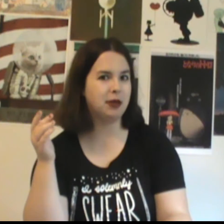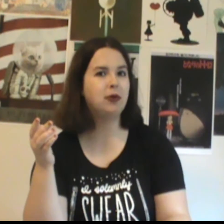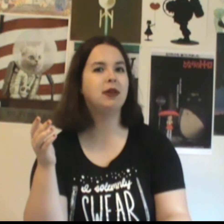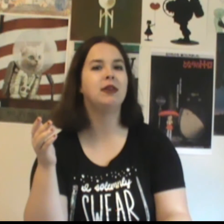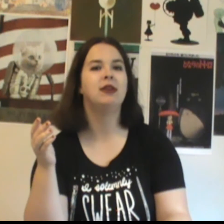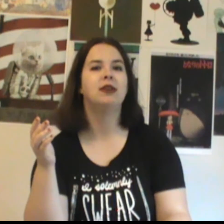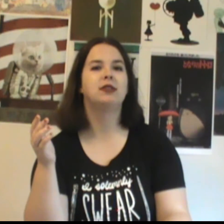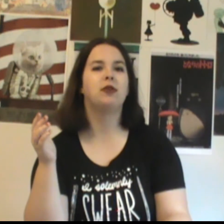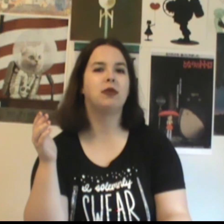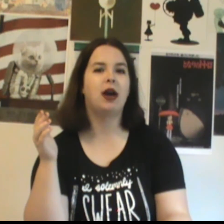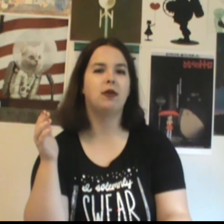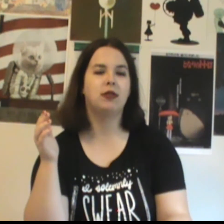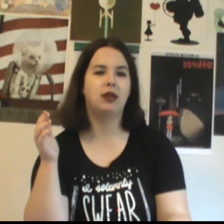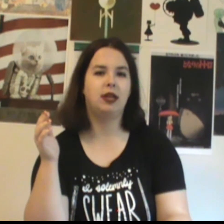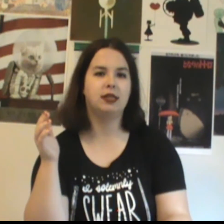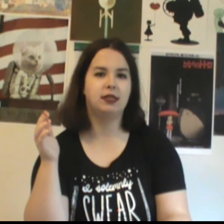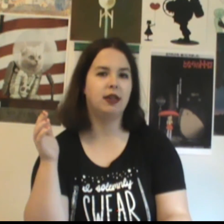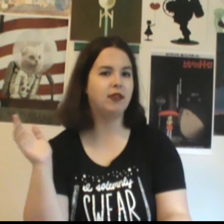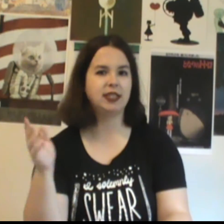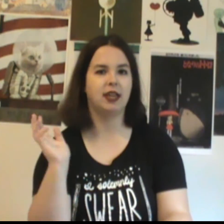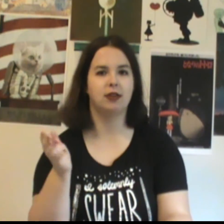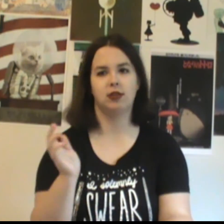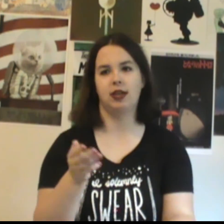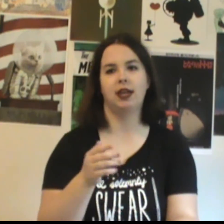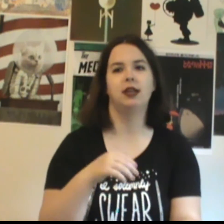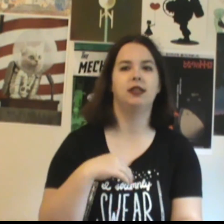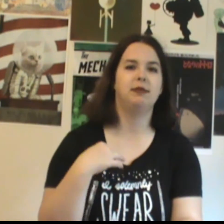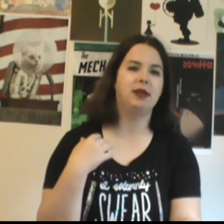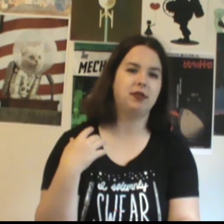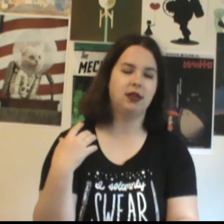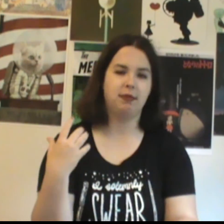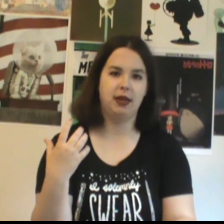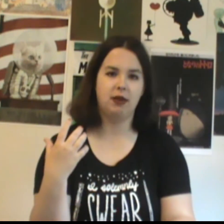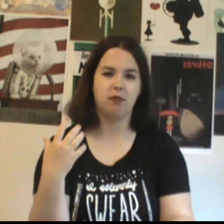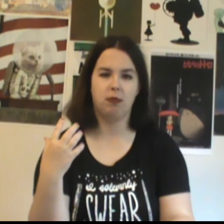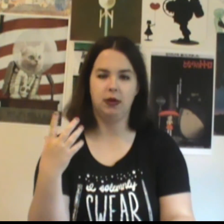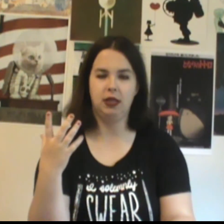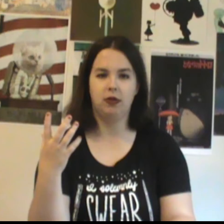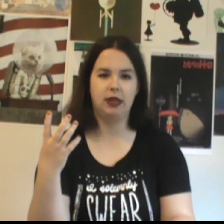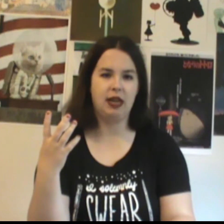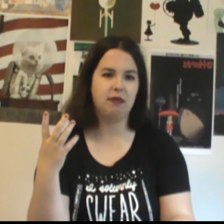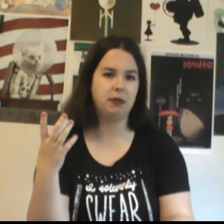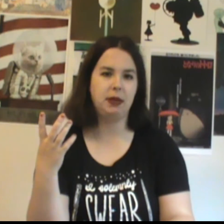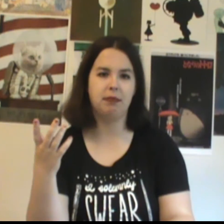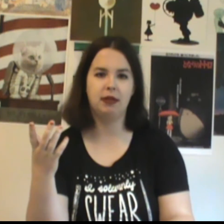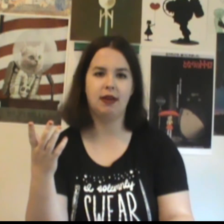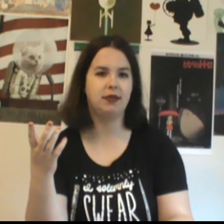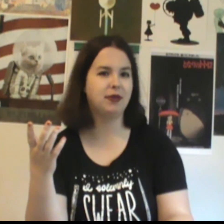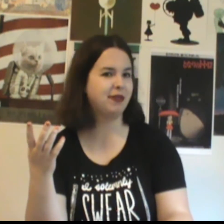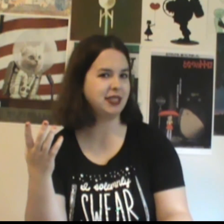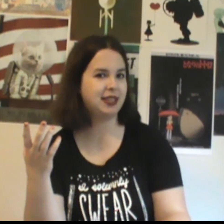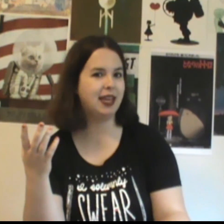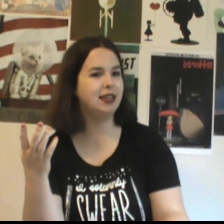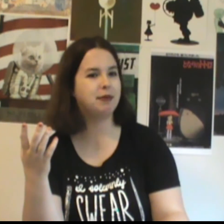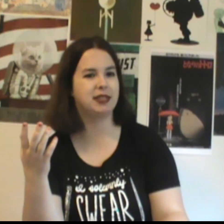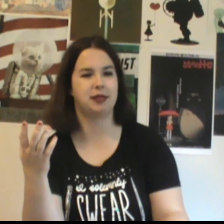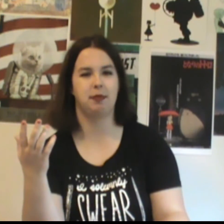explode. So now these investigators looking into this mystery of the plane really only have the people left to investigate because the